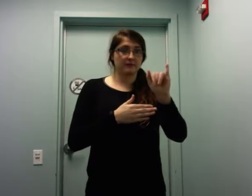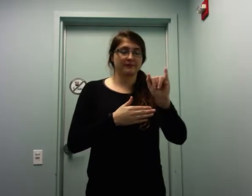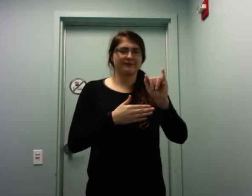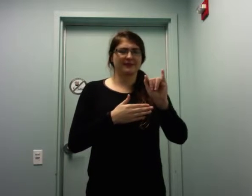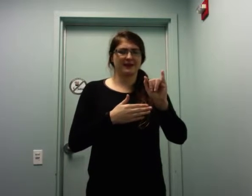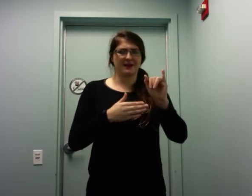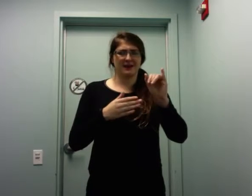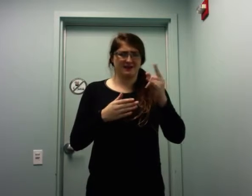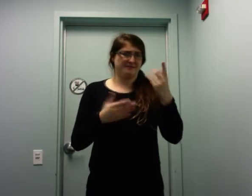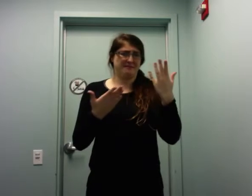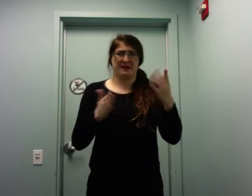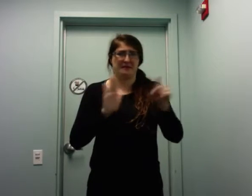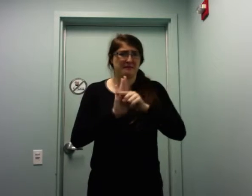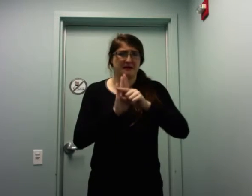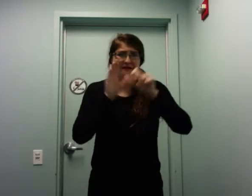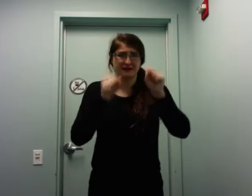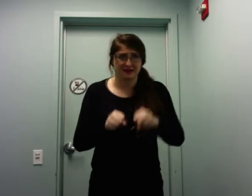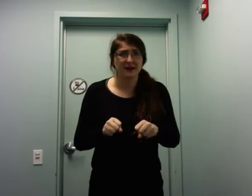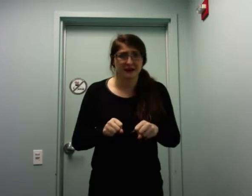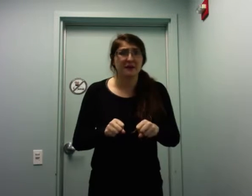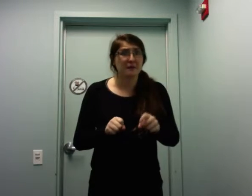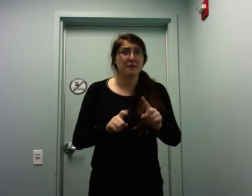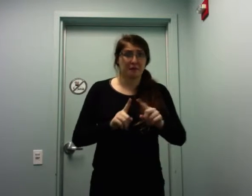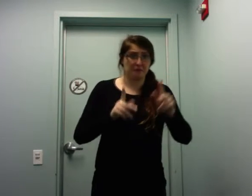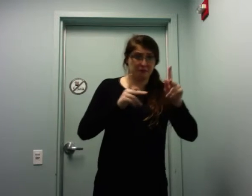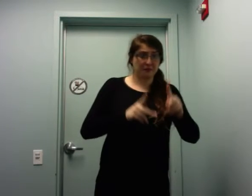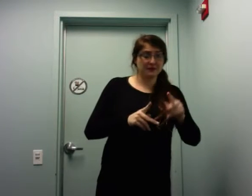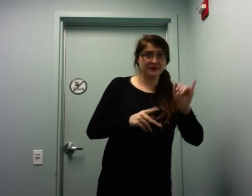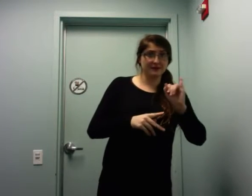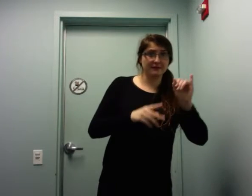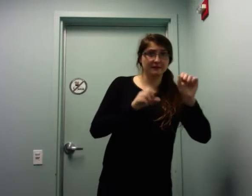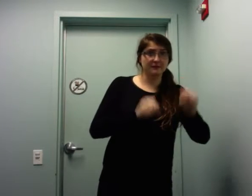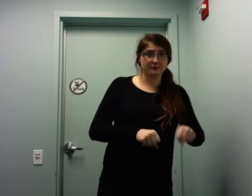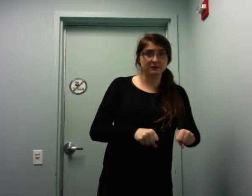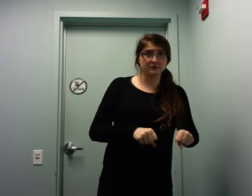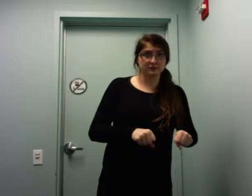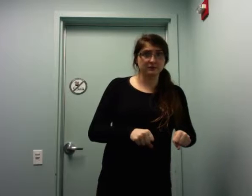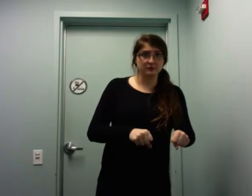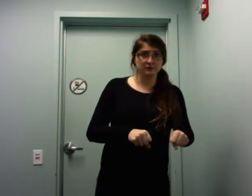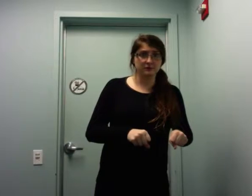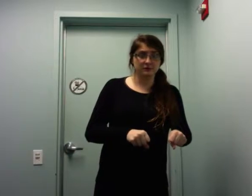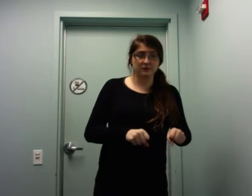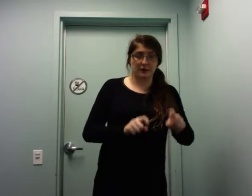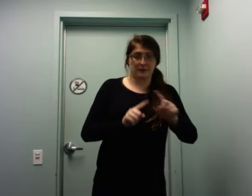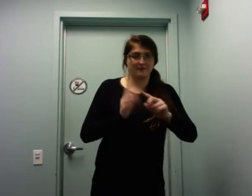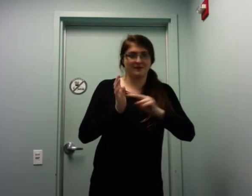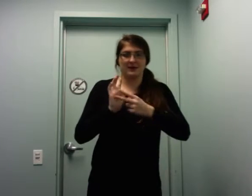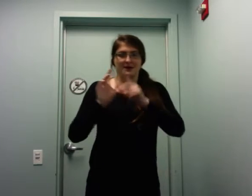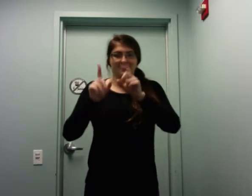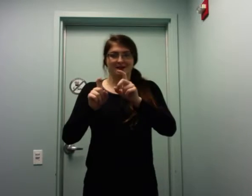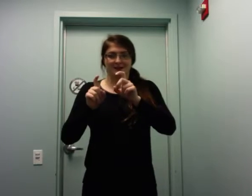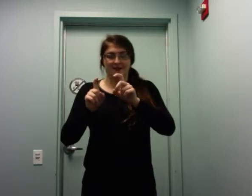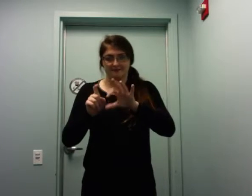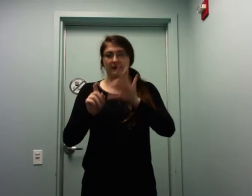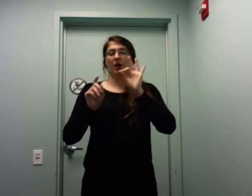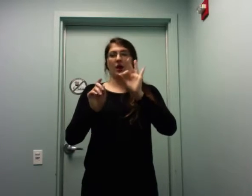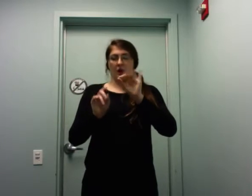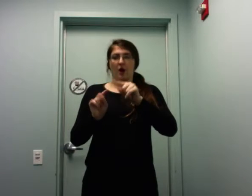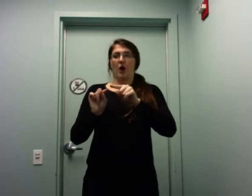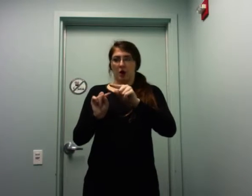infect others. However, the test would not pick up that infection. The period between when a person